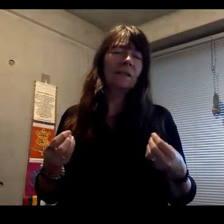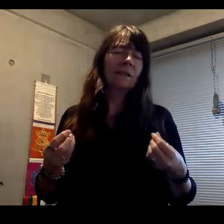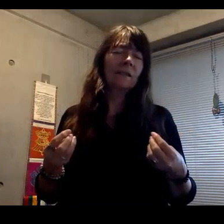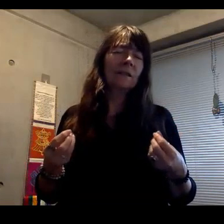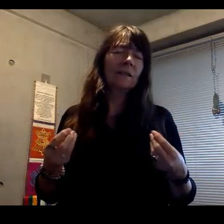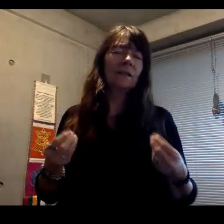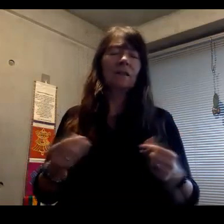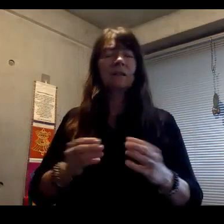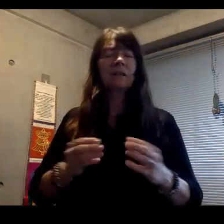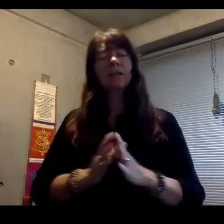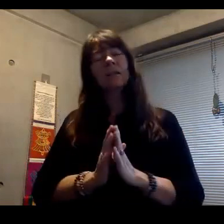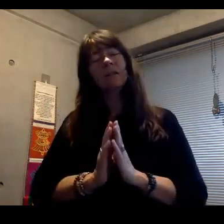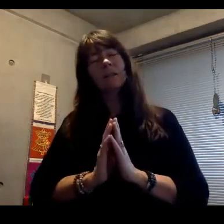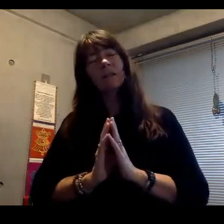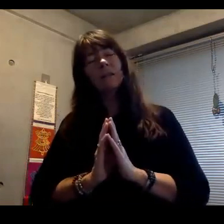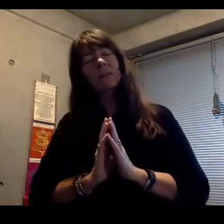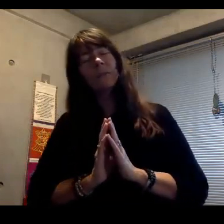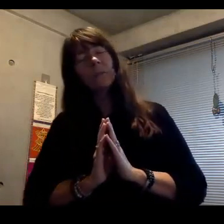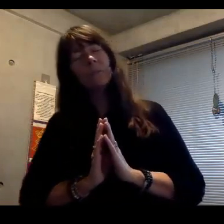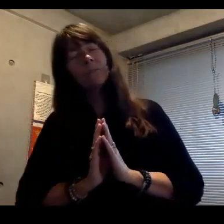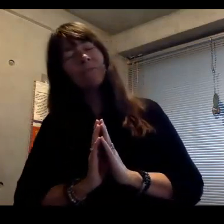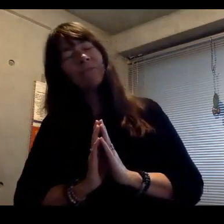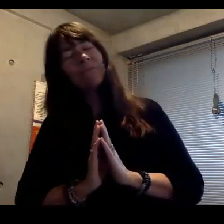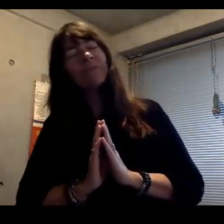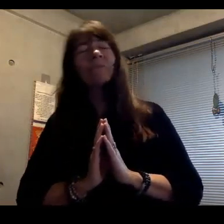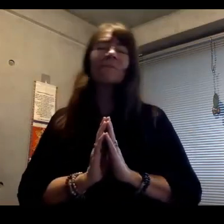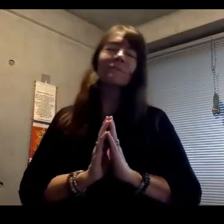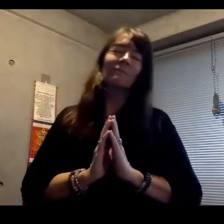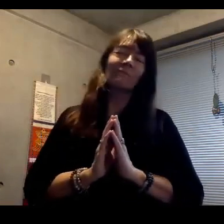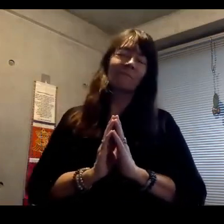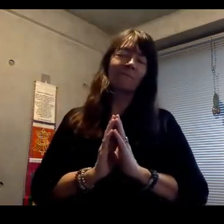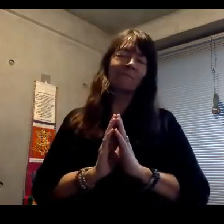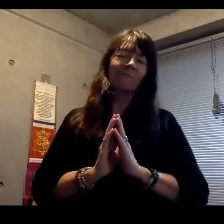Well, hopefully the experience can continue.